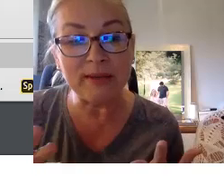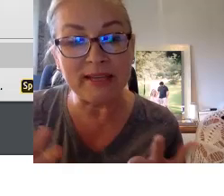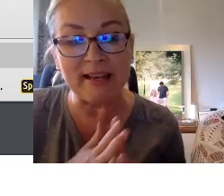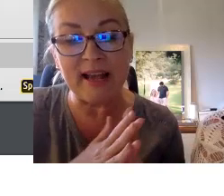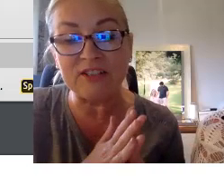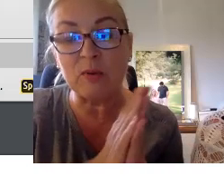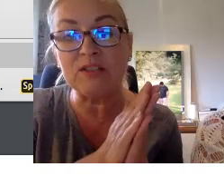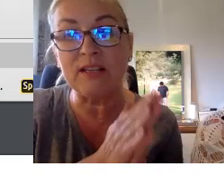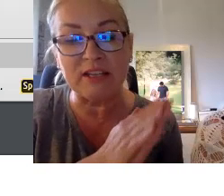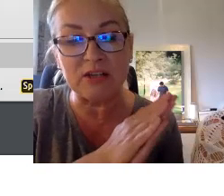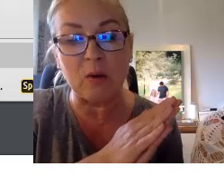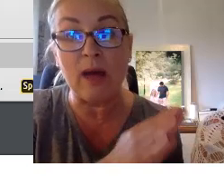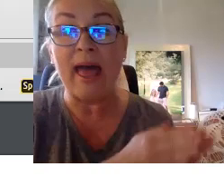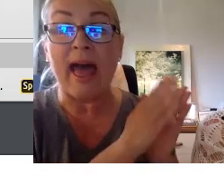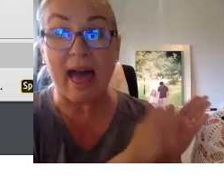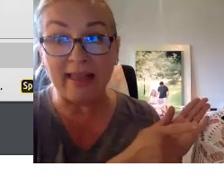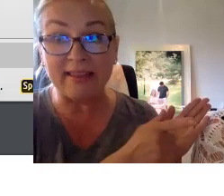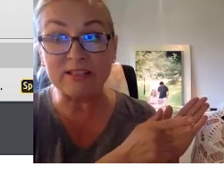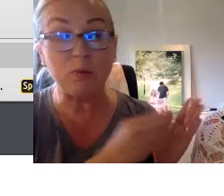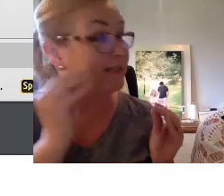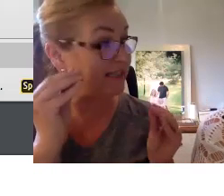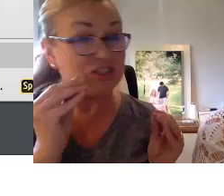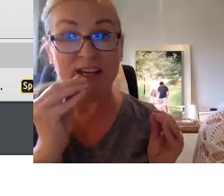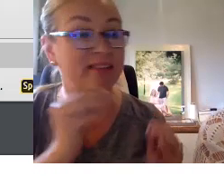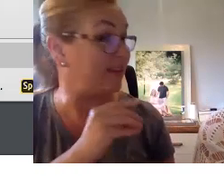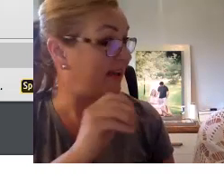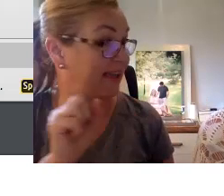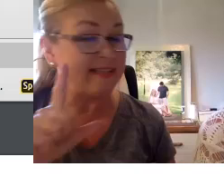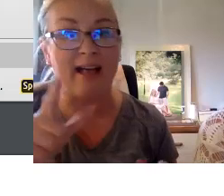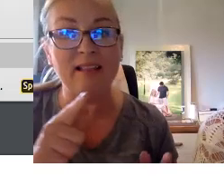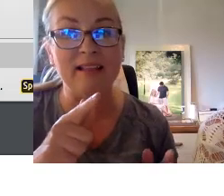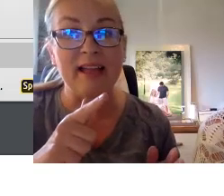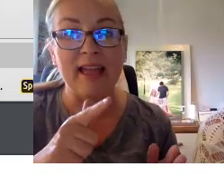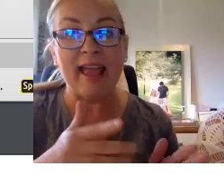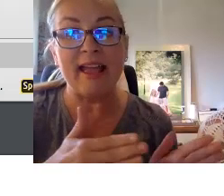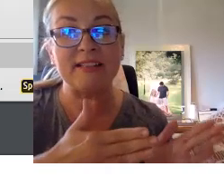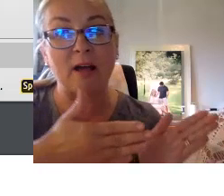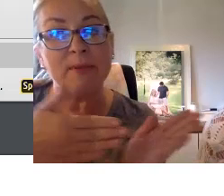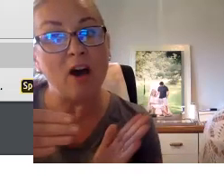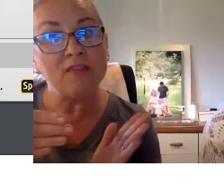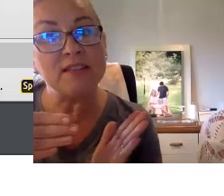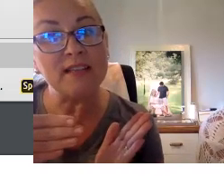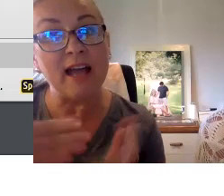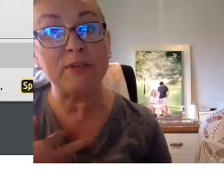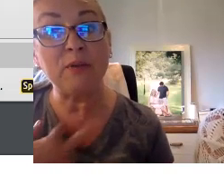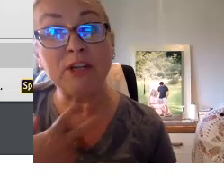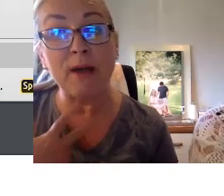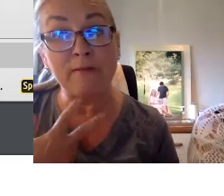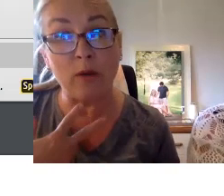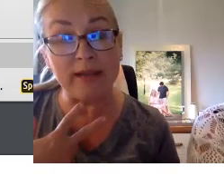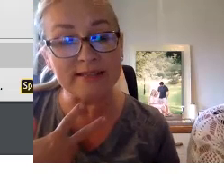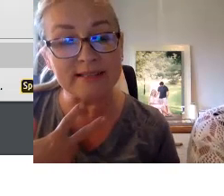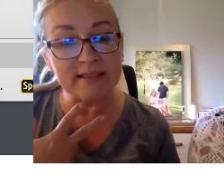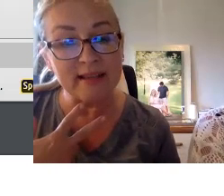Before we begin, I just want to let you know, Aleks will be teaching the ASL, and I'll be off to the side, but you'll hear